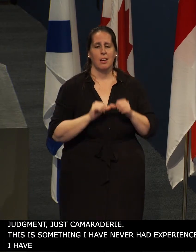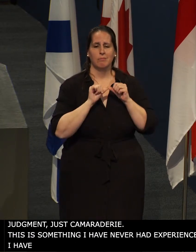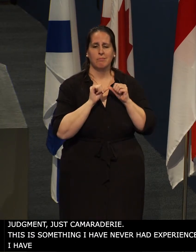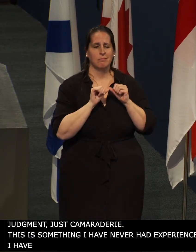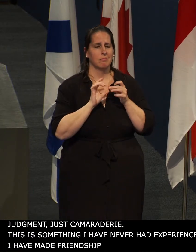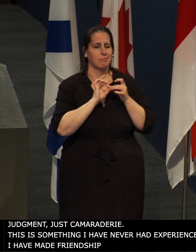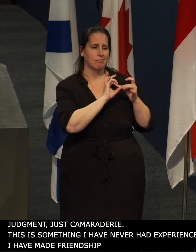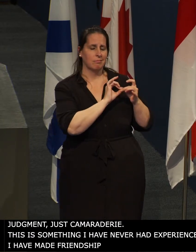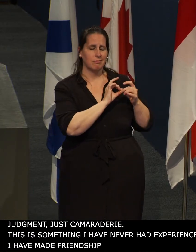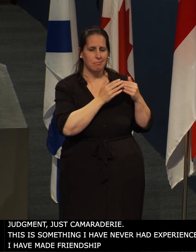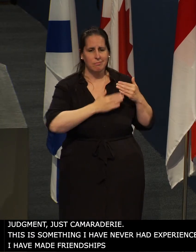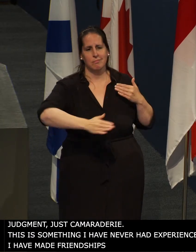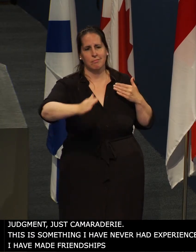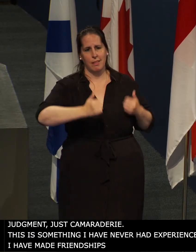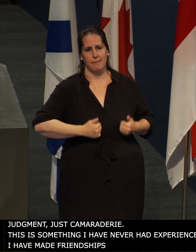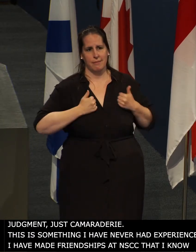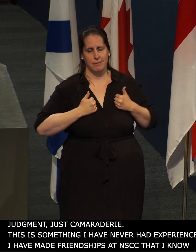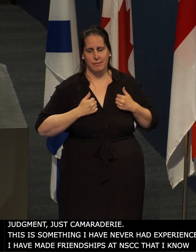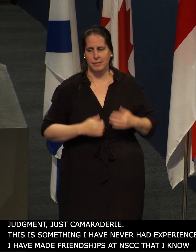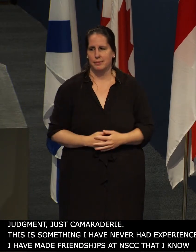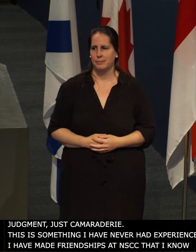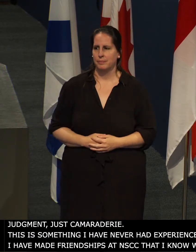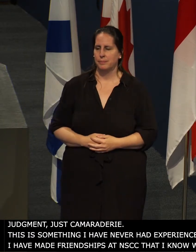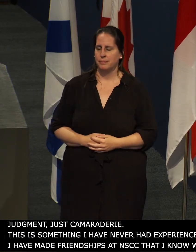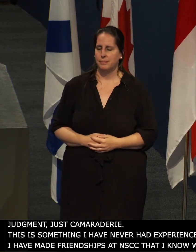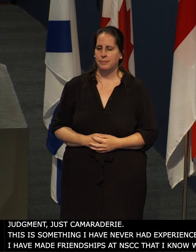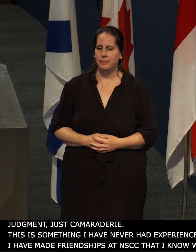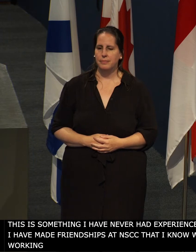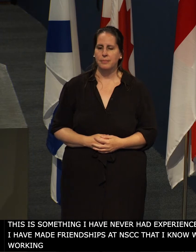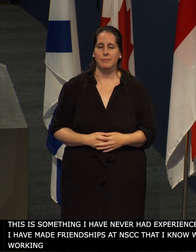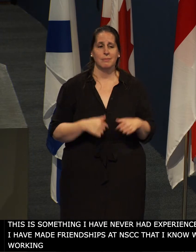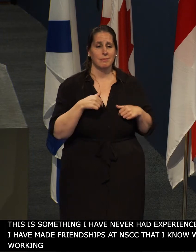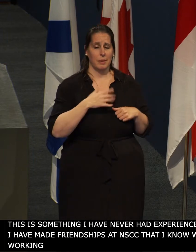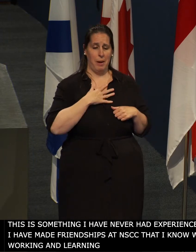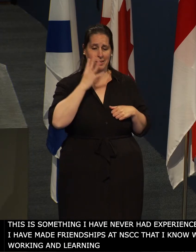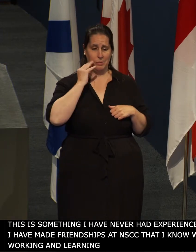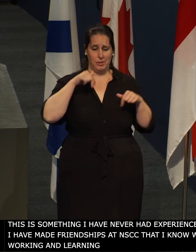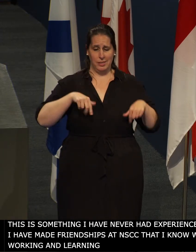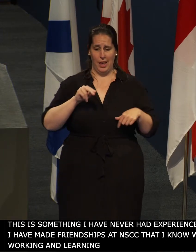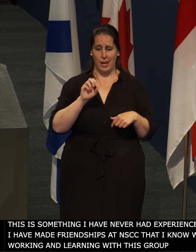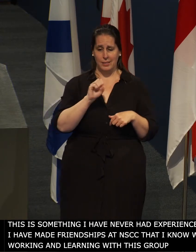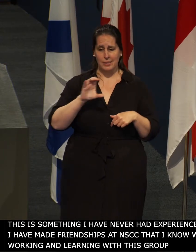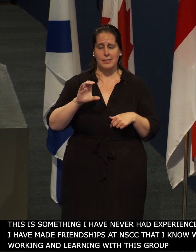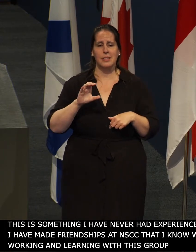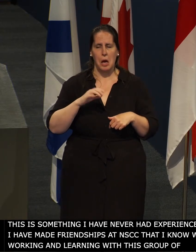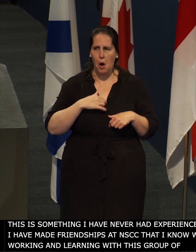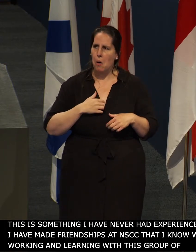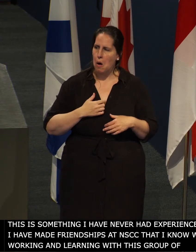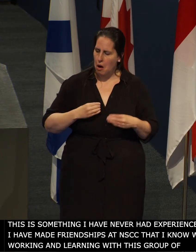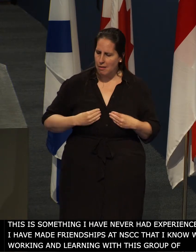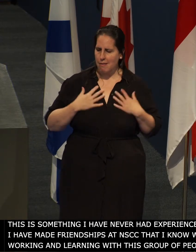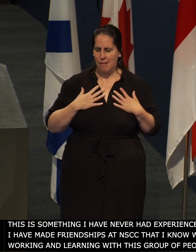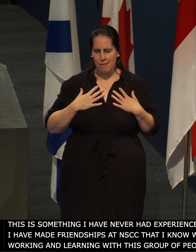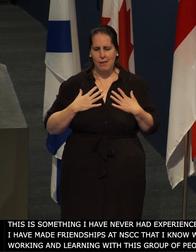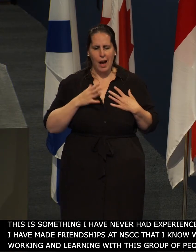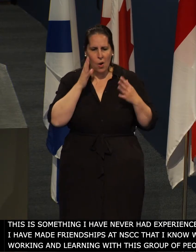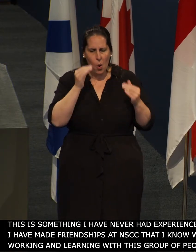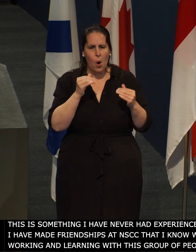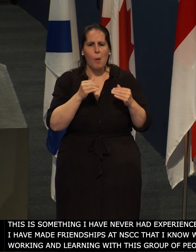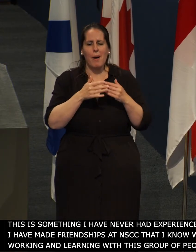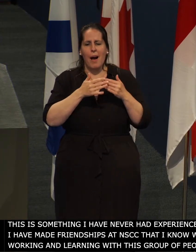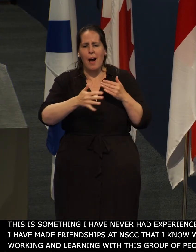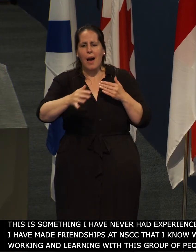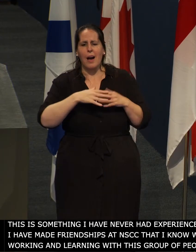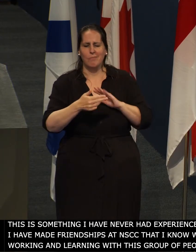Working and learning with this group of people has made me hopeful that stereotypes and prejudice are dying, being replaced by a new generation of people